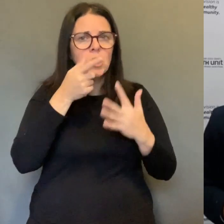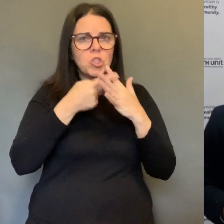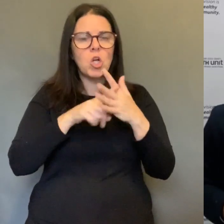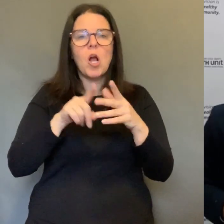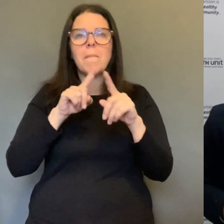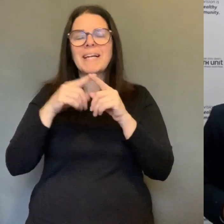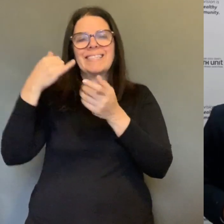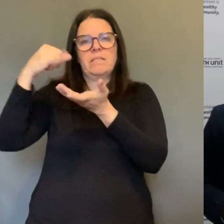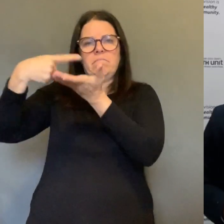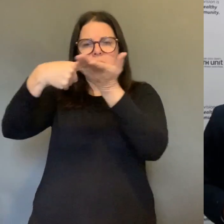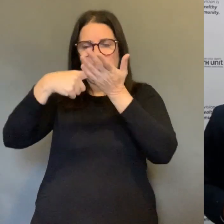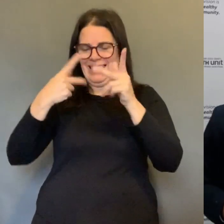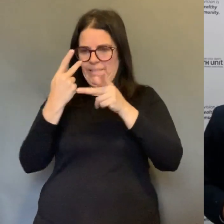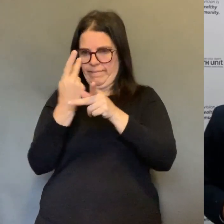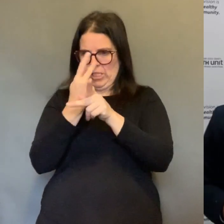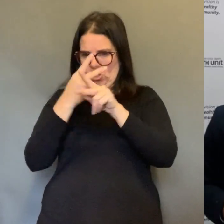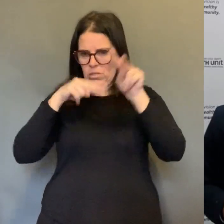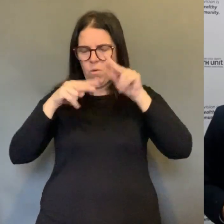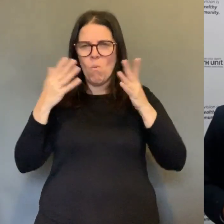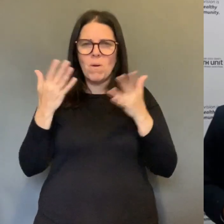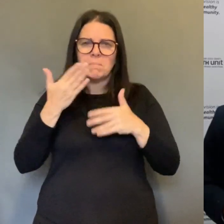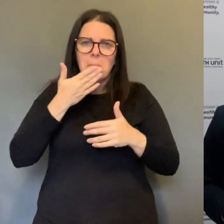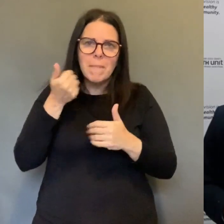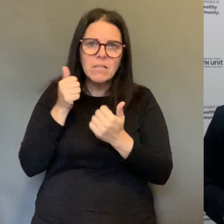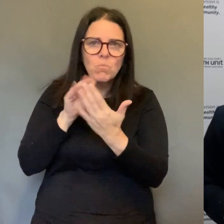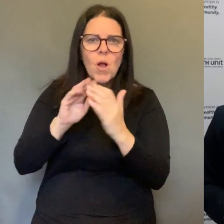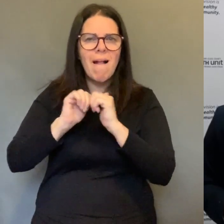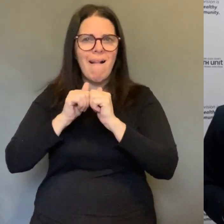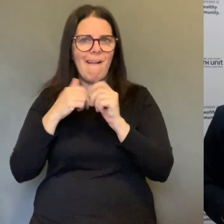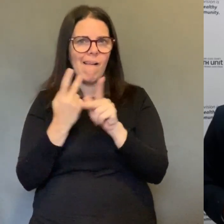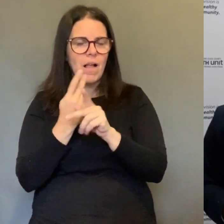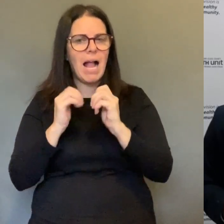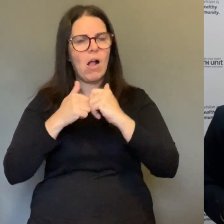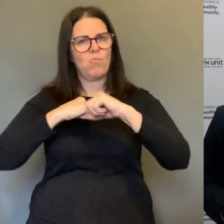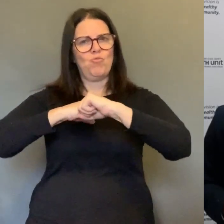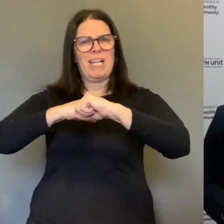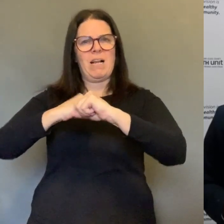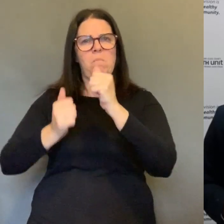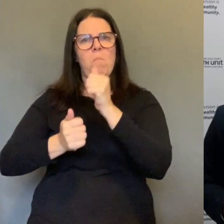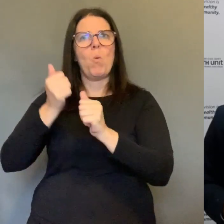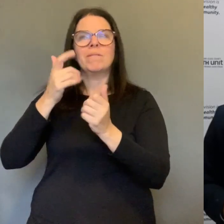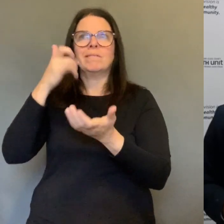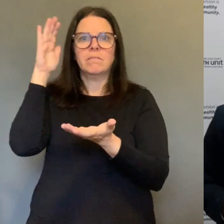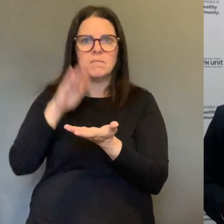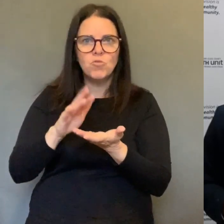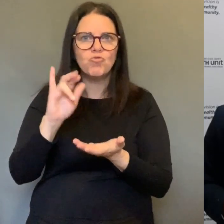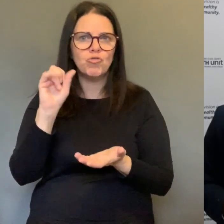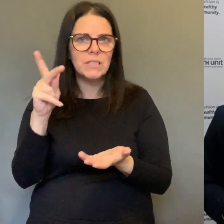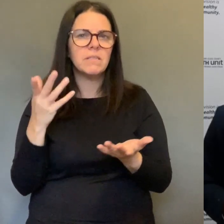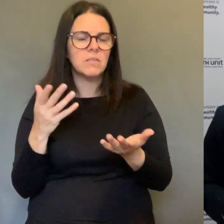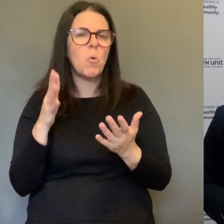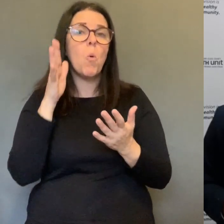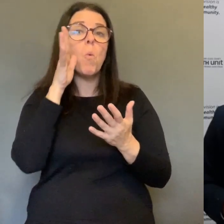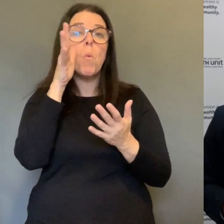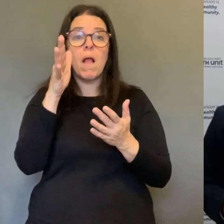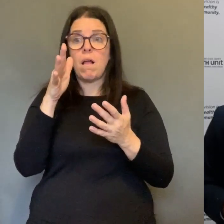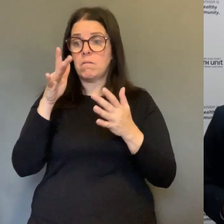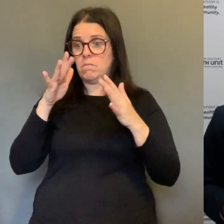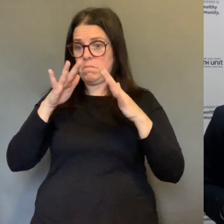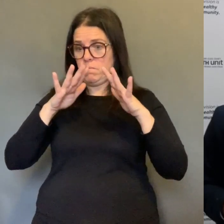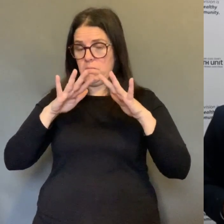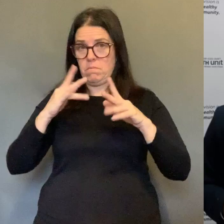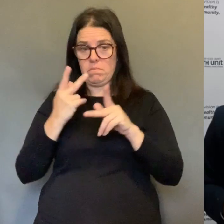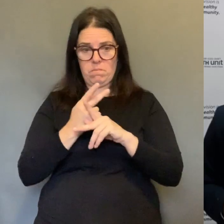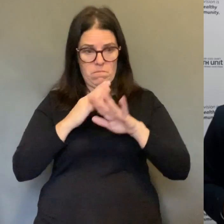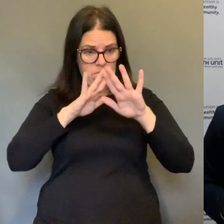If it happens, well, David Mouger went on the radio today and said it's pretty much going to happen, right? So is this something that's